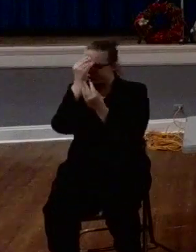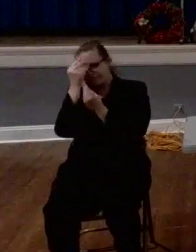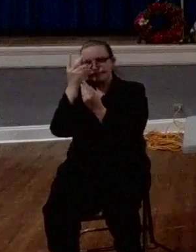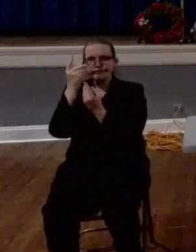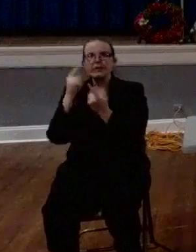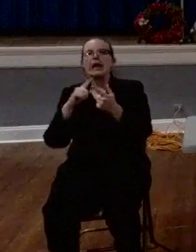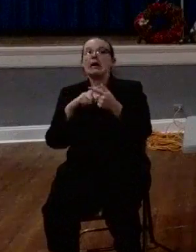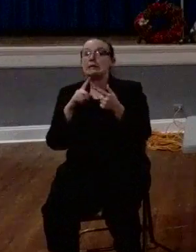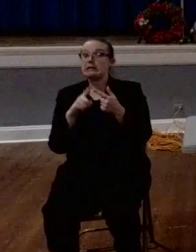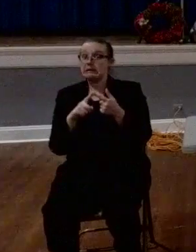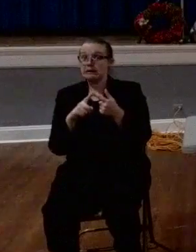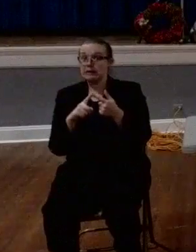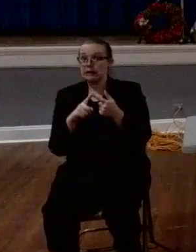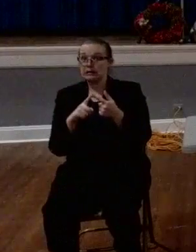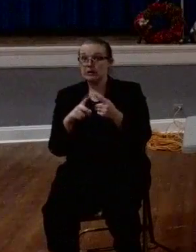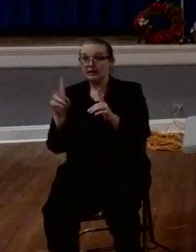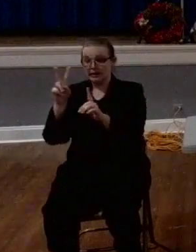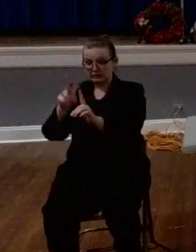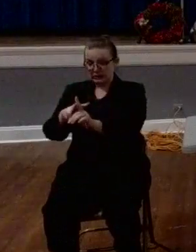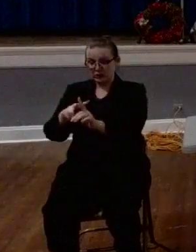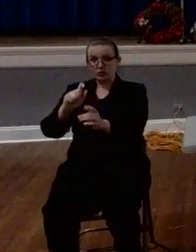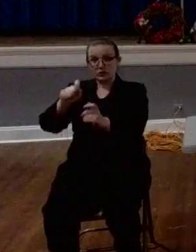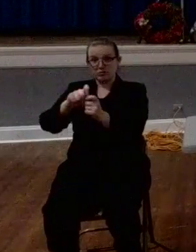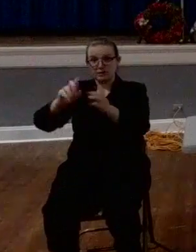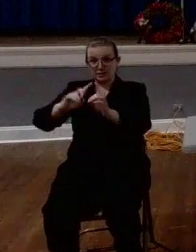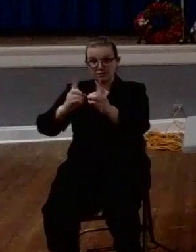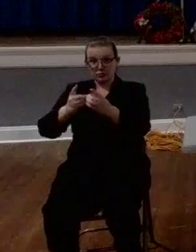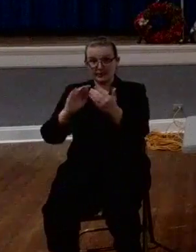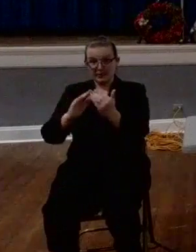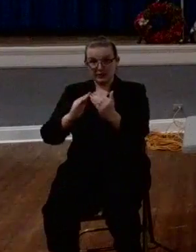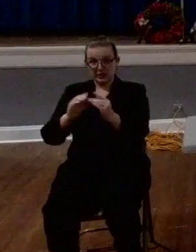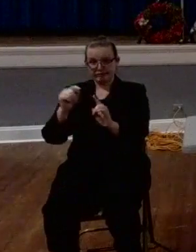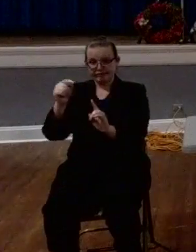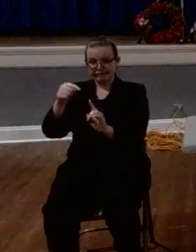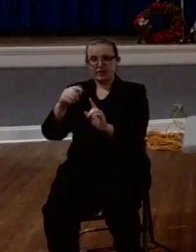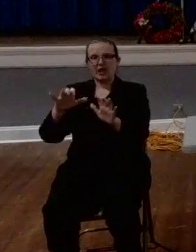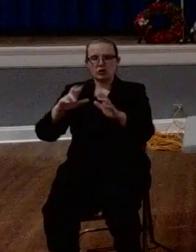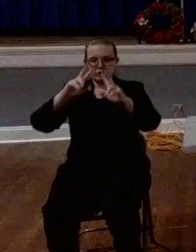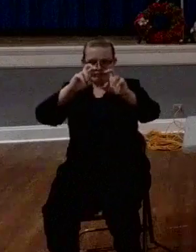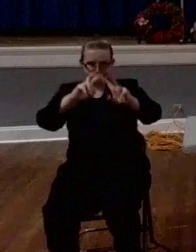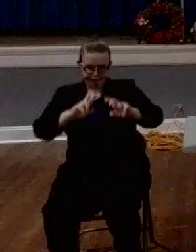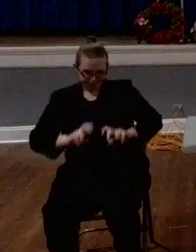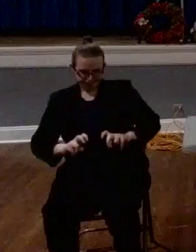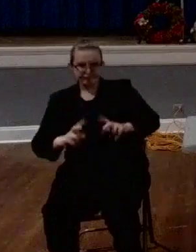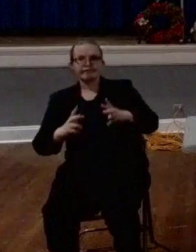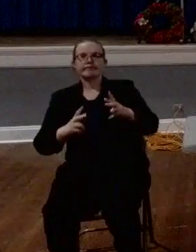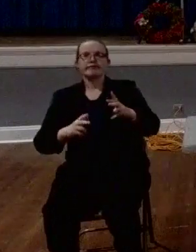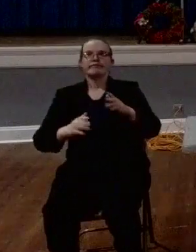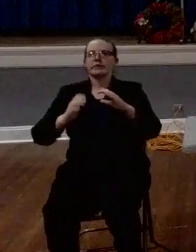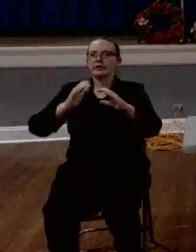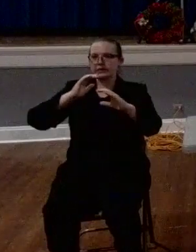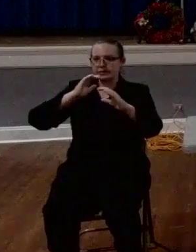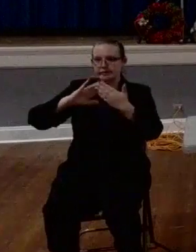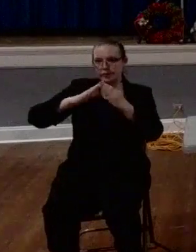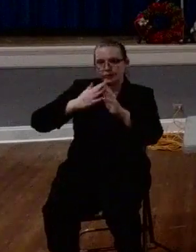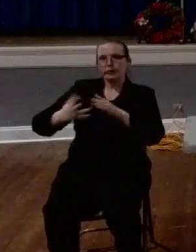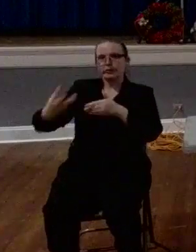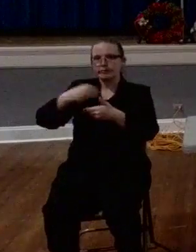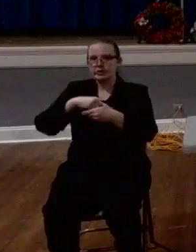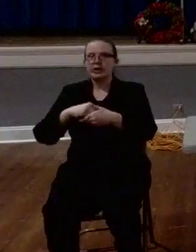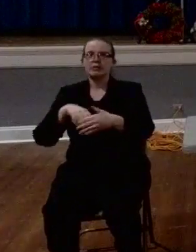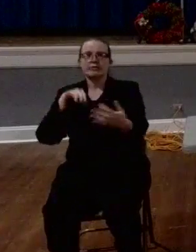will then give it and assign it to a department in the city to do the analysis, the assessment, community